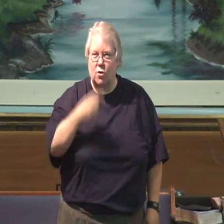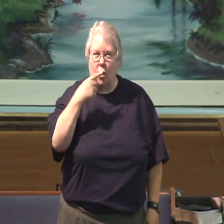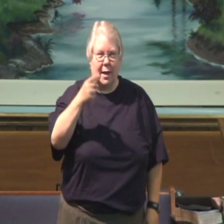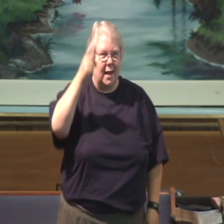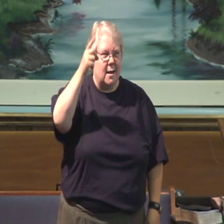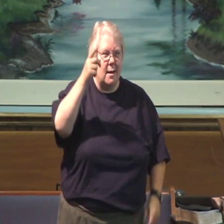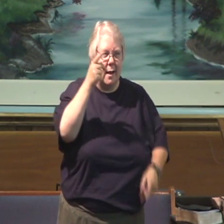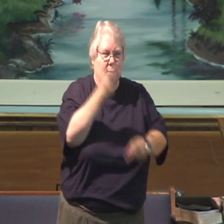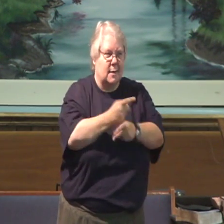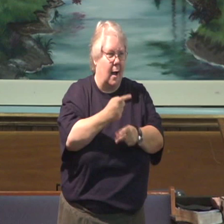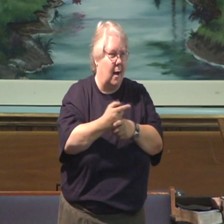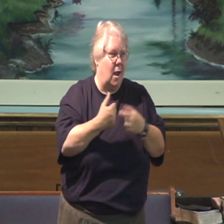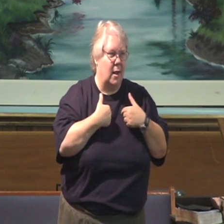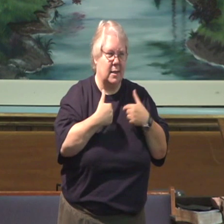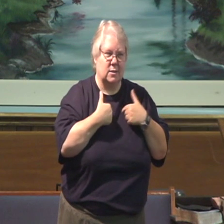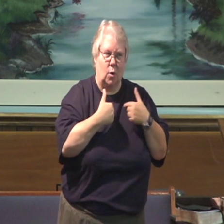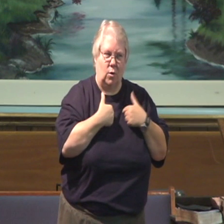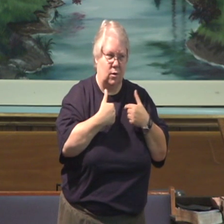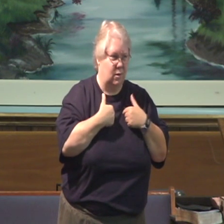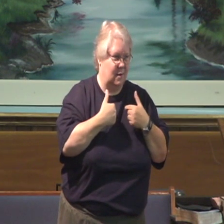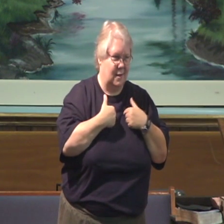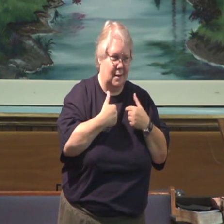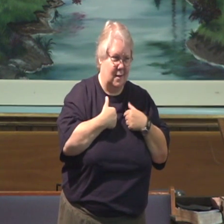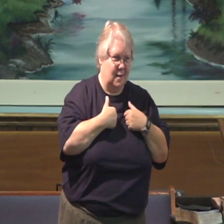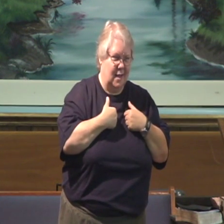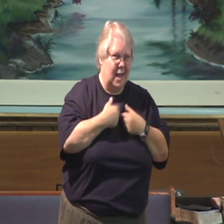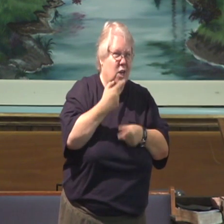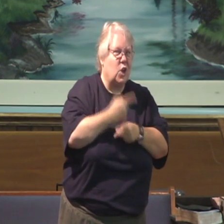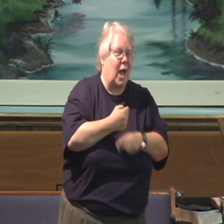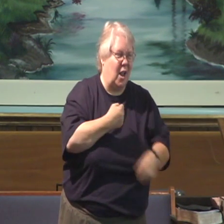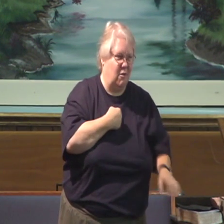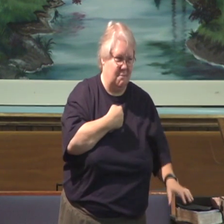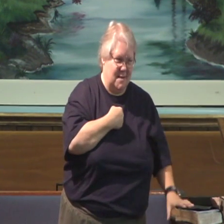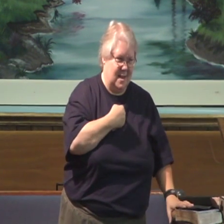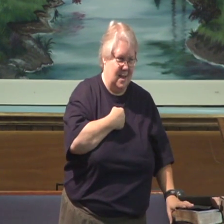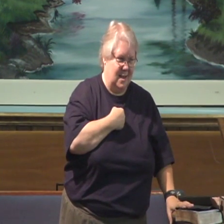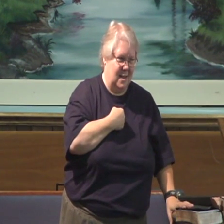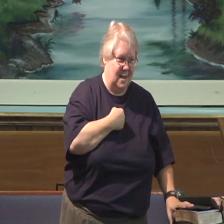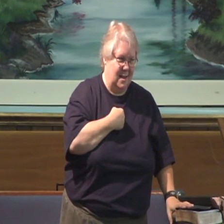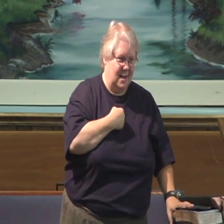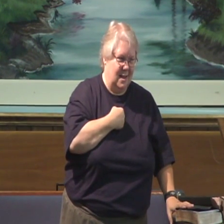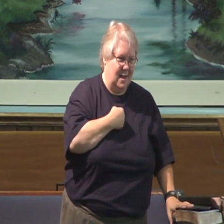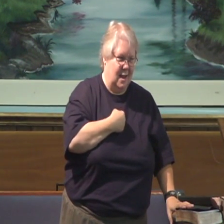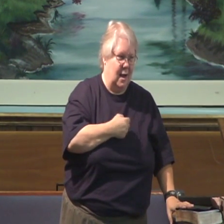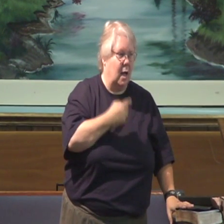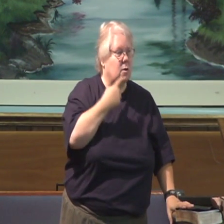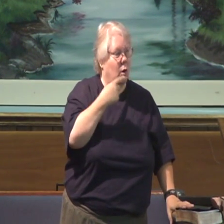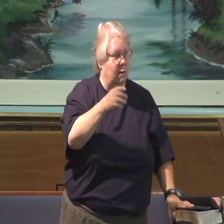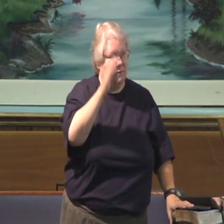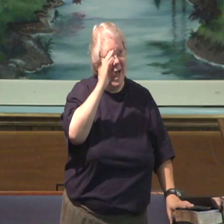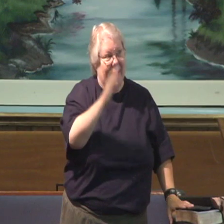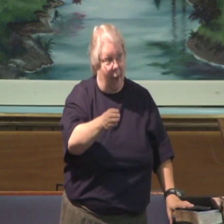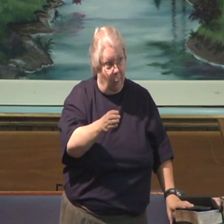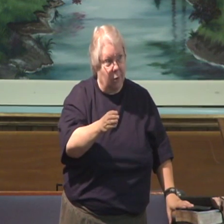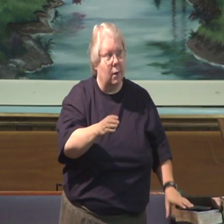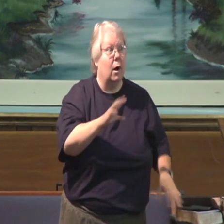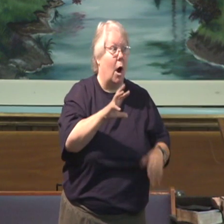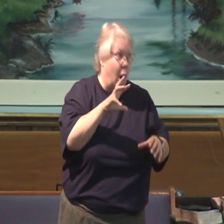I told him I took care of his own. He took him. And I told him flat out, all